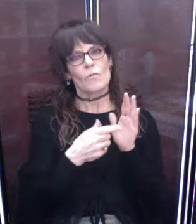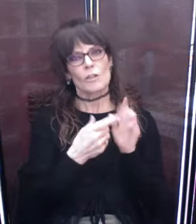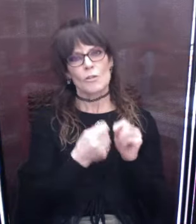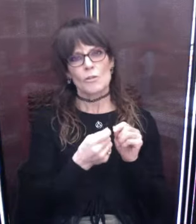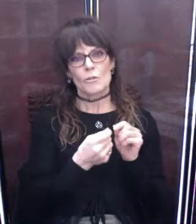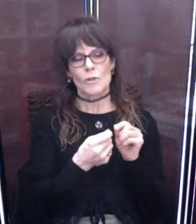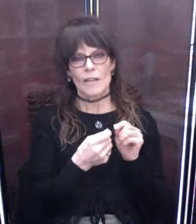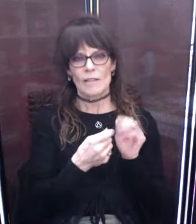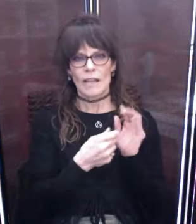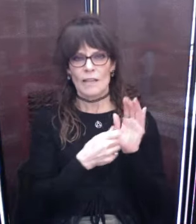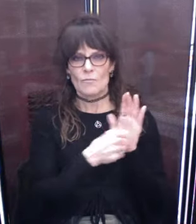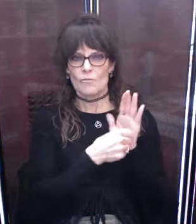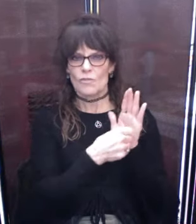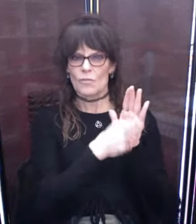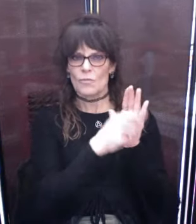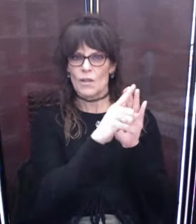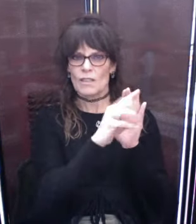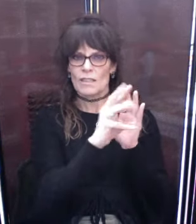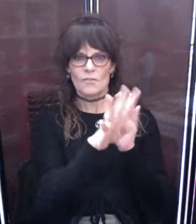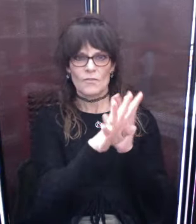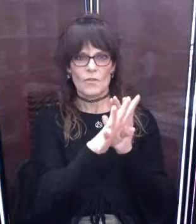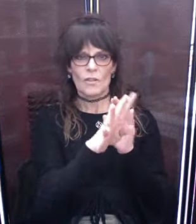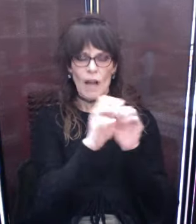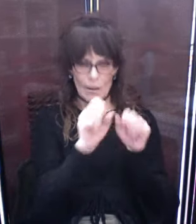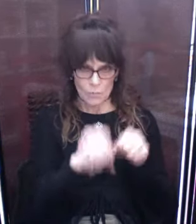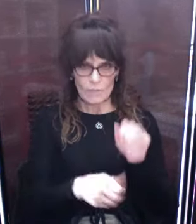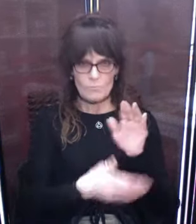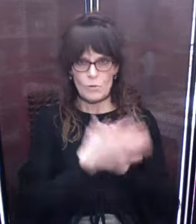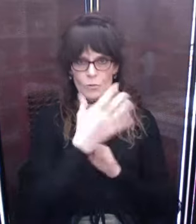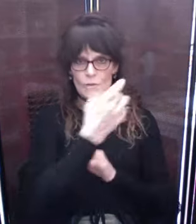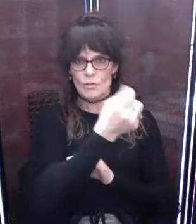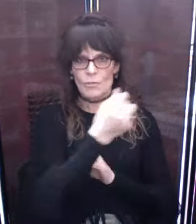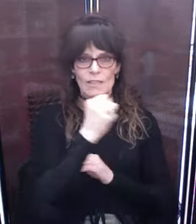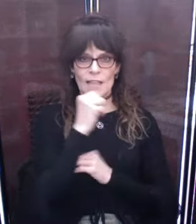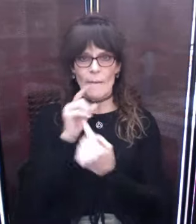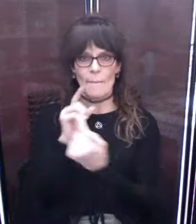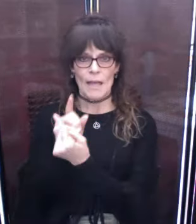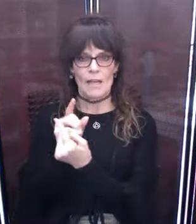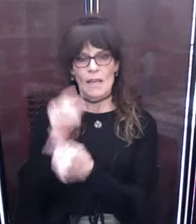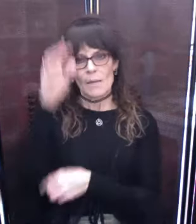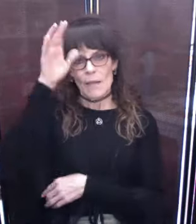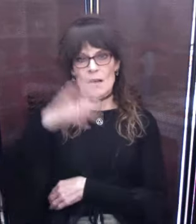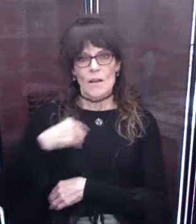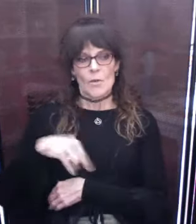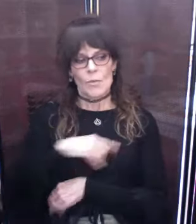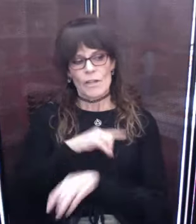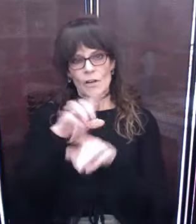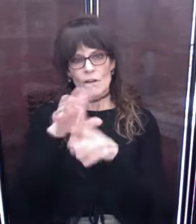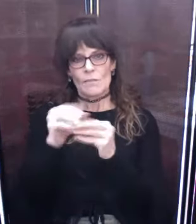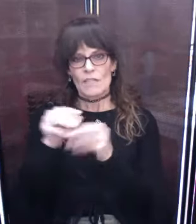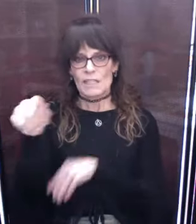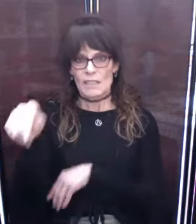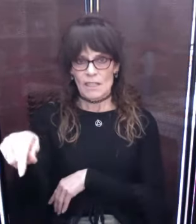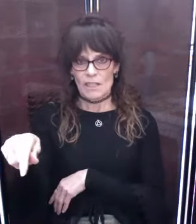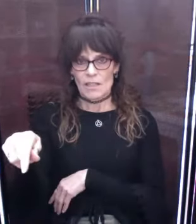164 pages, I probably would have done it right out of the gate. That's not who I met. I met guys that said, we go to these meetings over here and we do this stuff